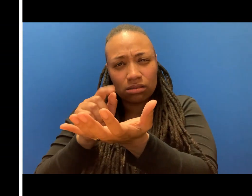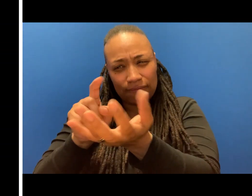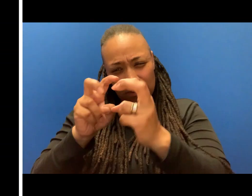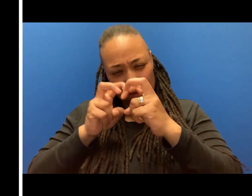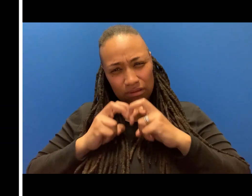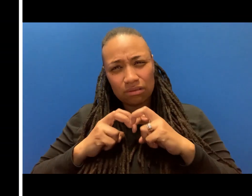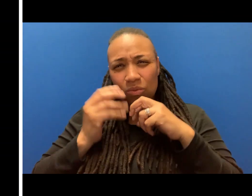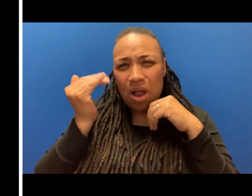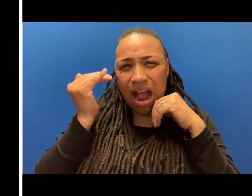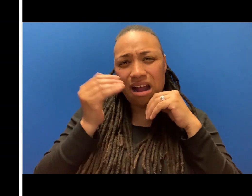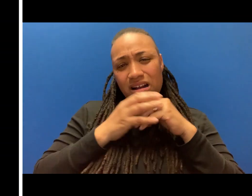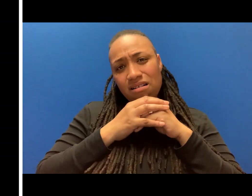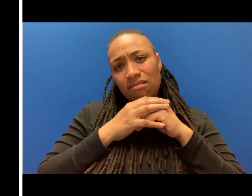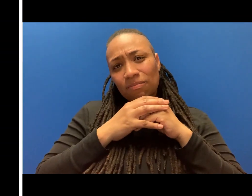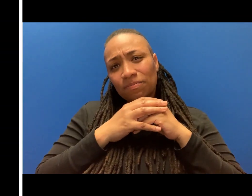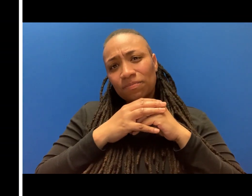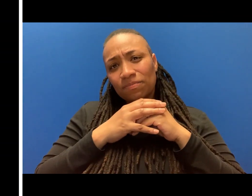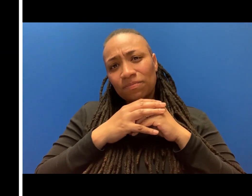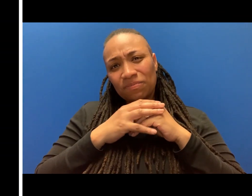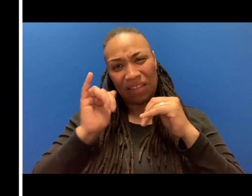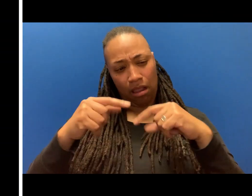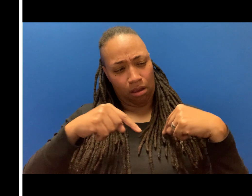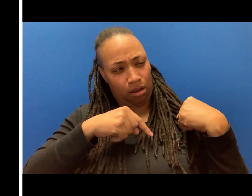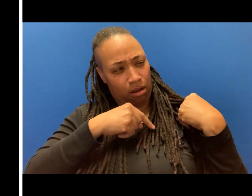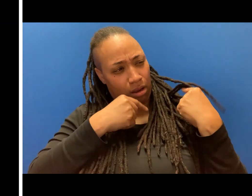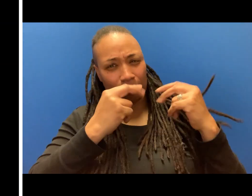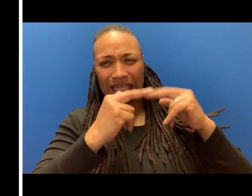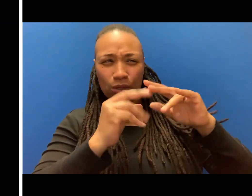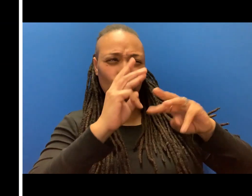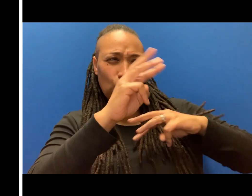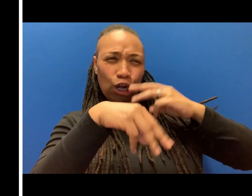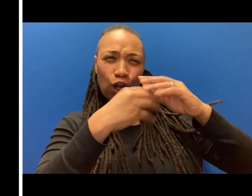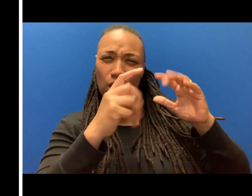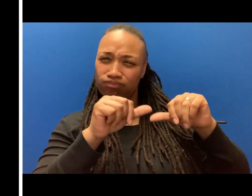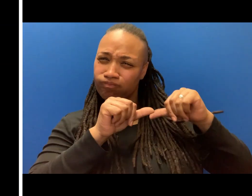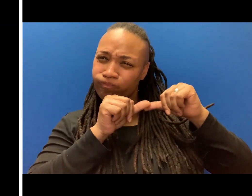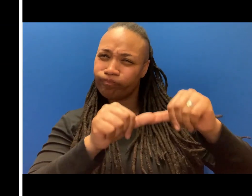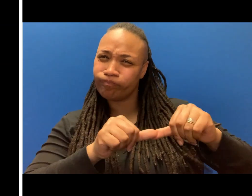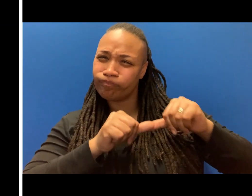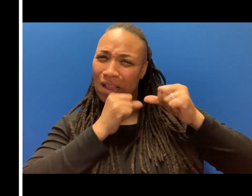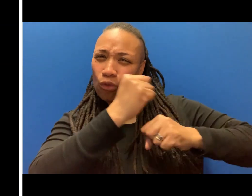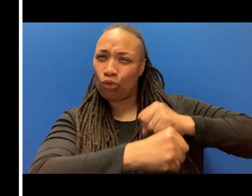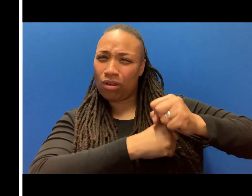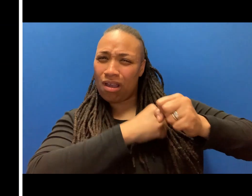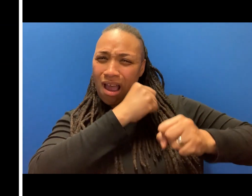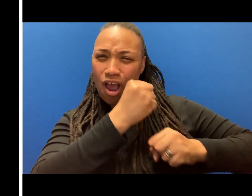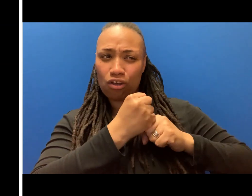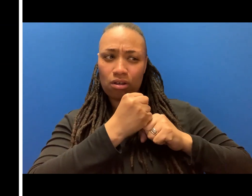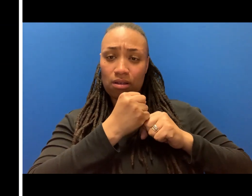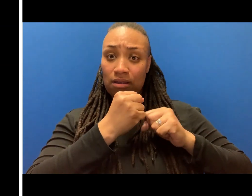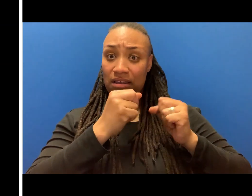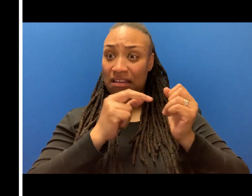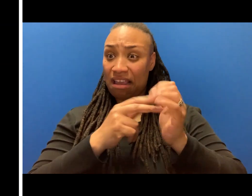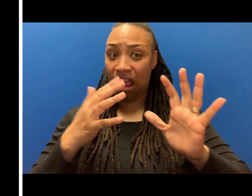this? What are we so afraid of inside of ourselves that we've constructed an entire world